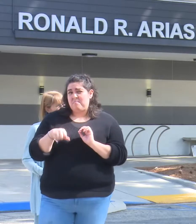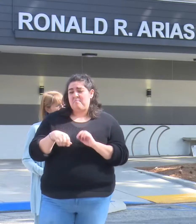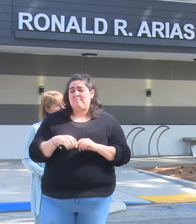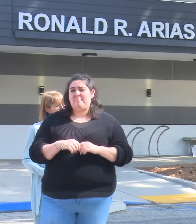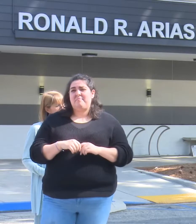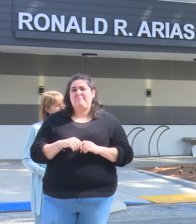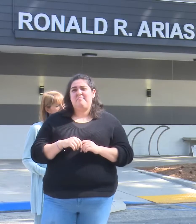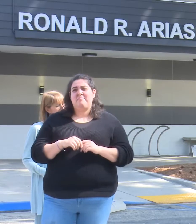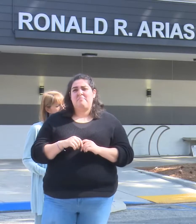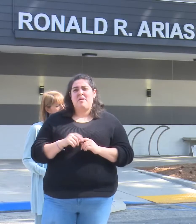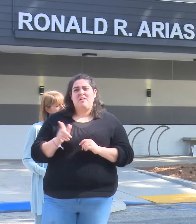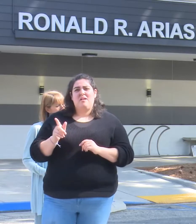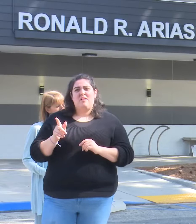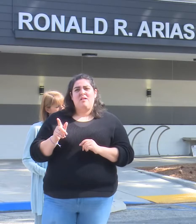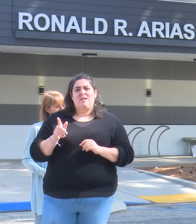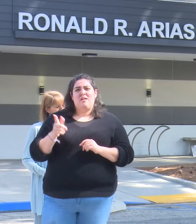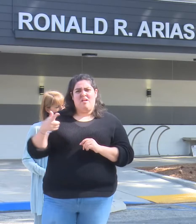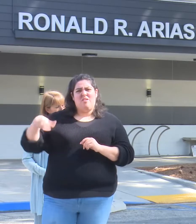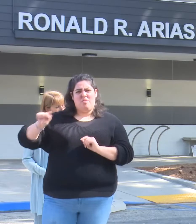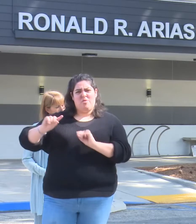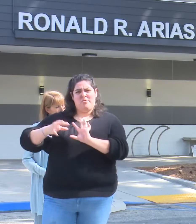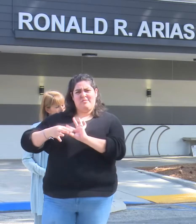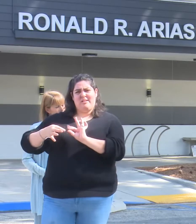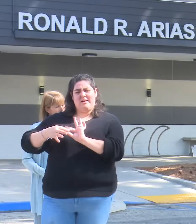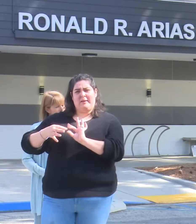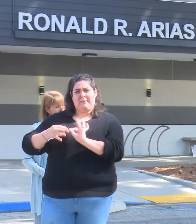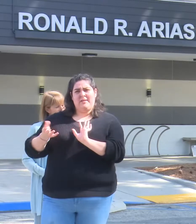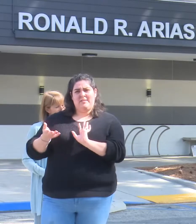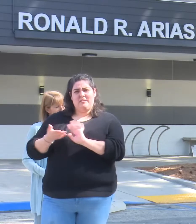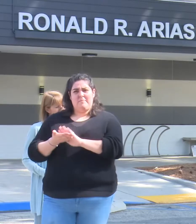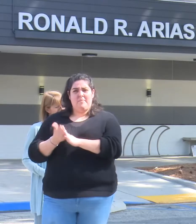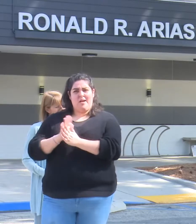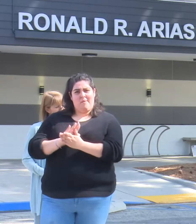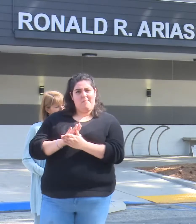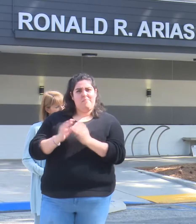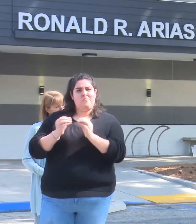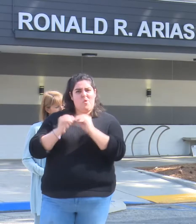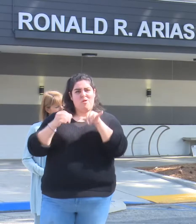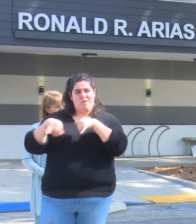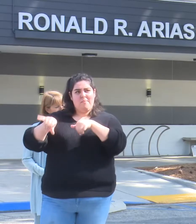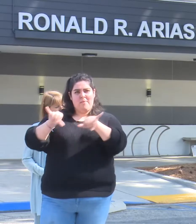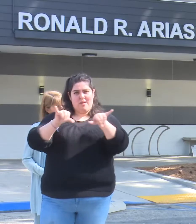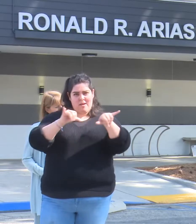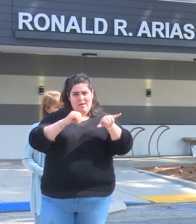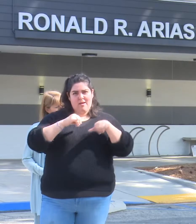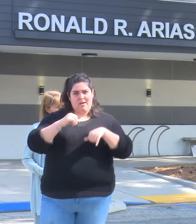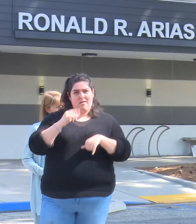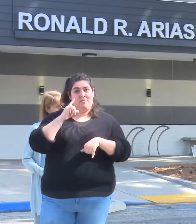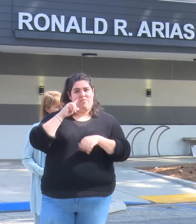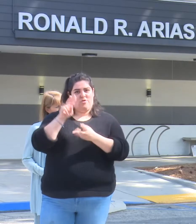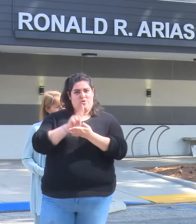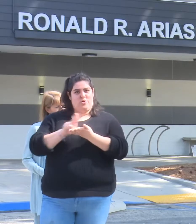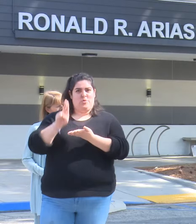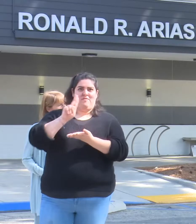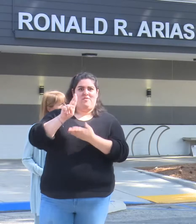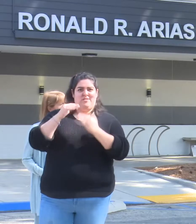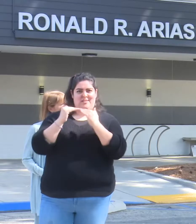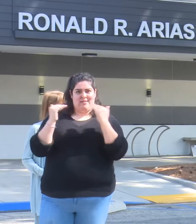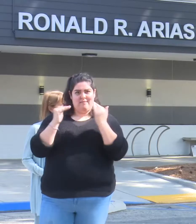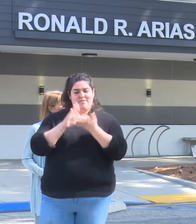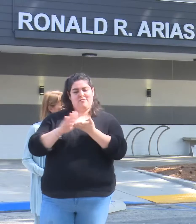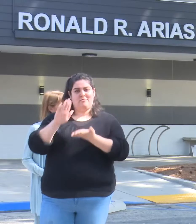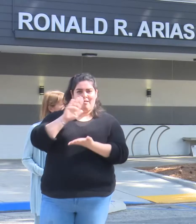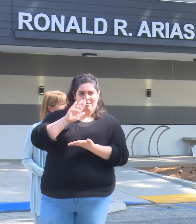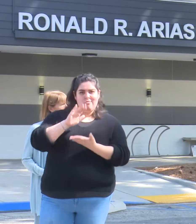And those statements are becoming more common now, especially at the university levels, colleges, and